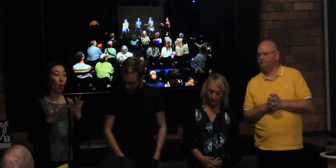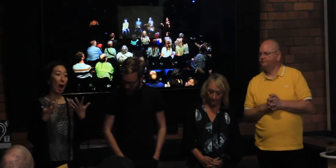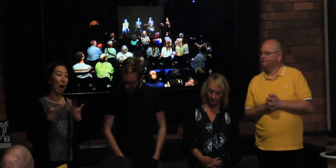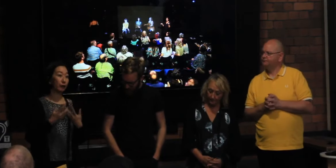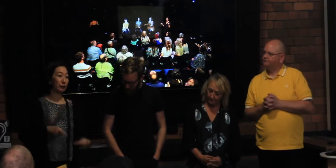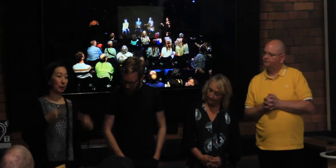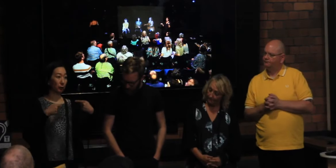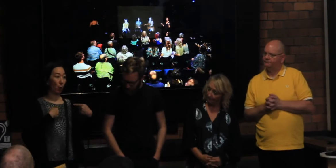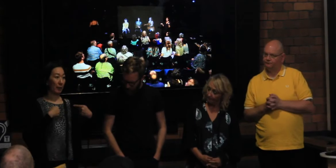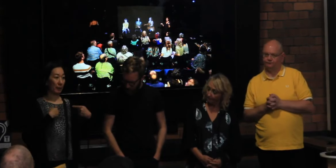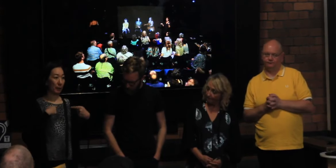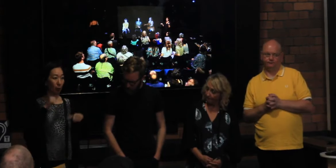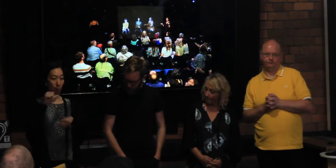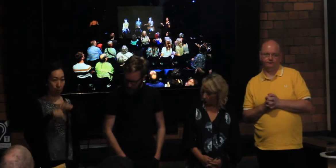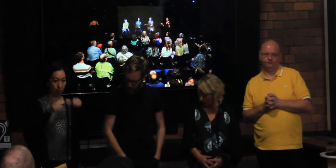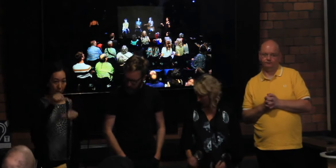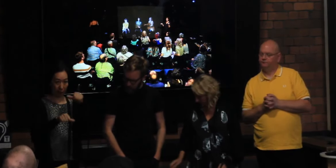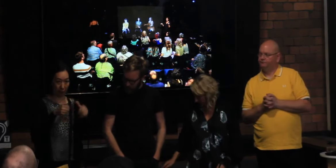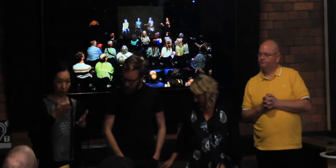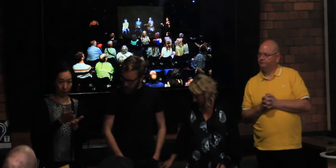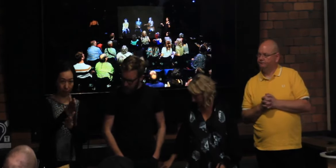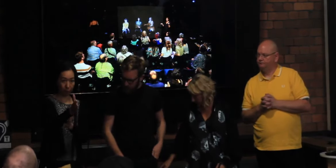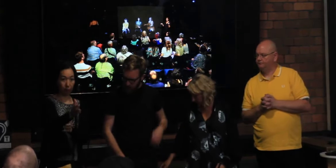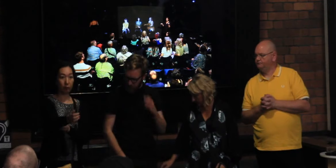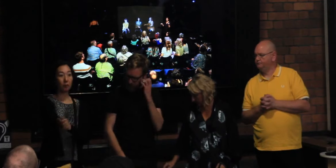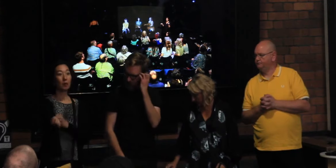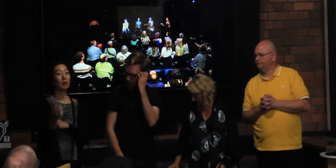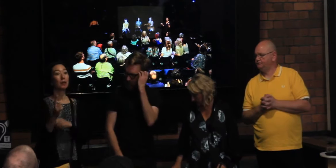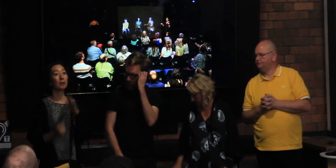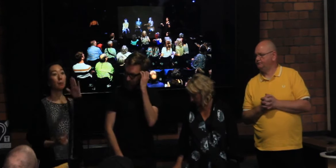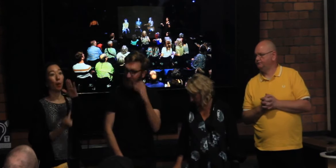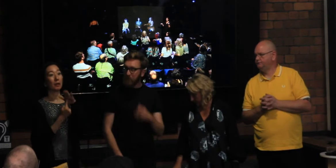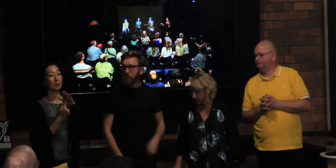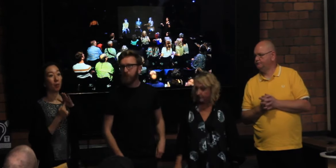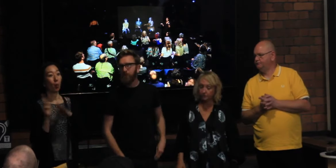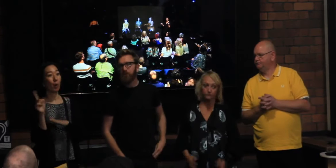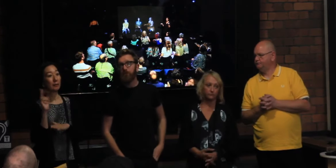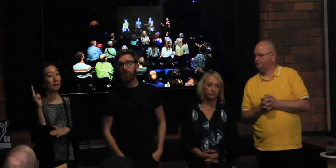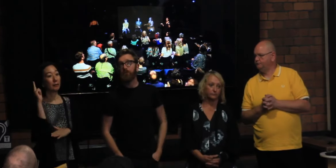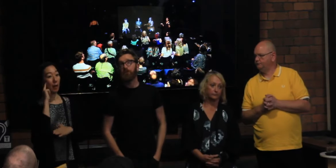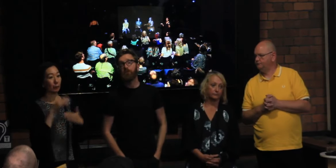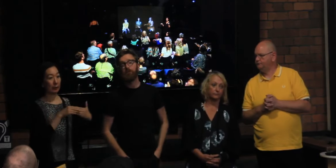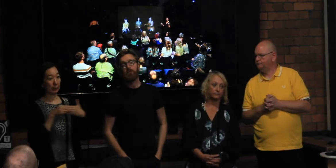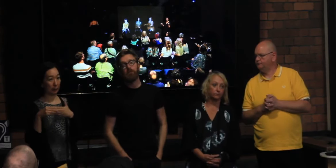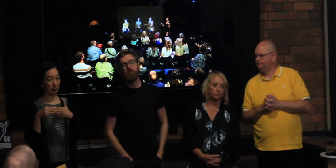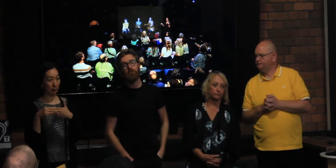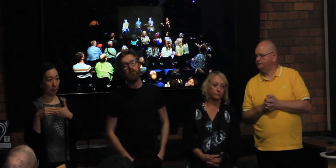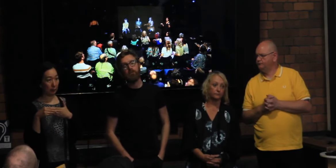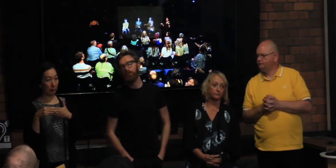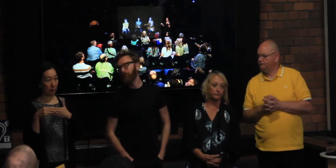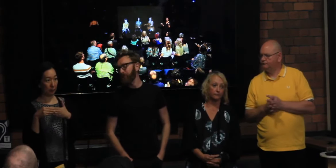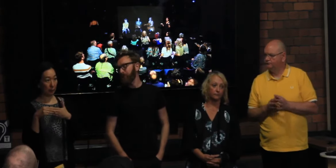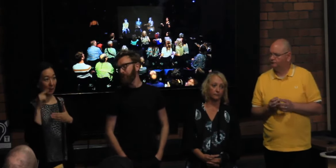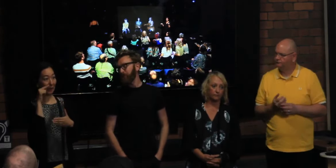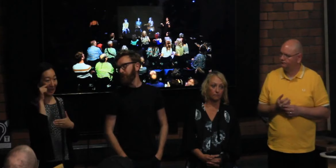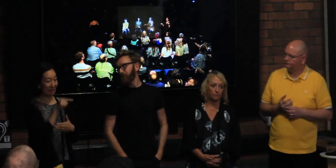add, the challenge for me in terms of the process throughout the project, the most important thing for